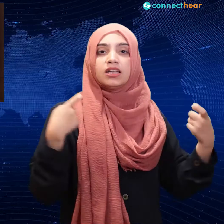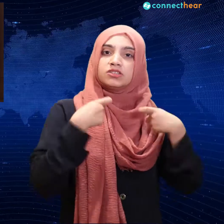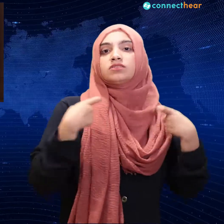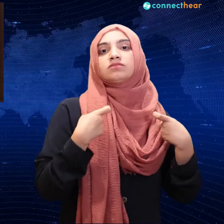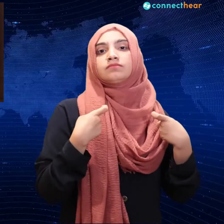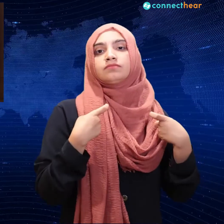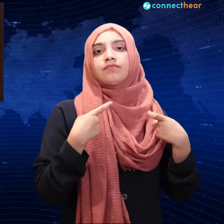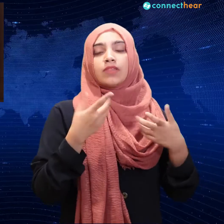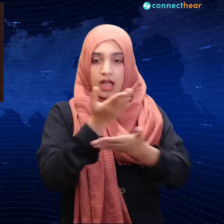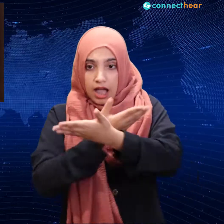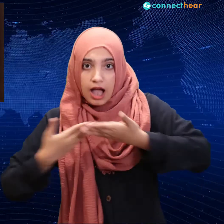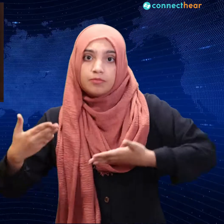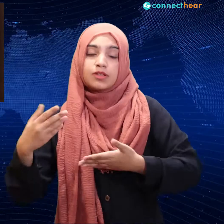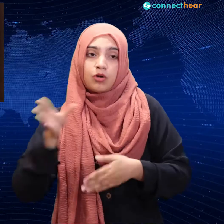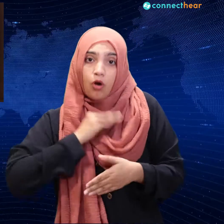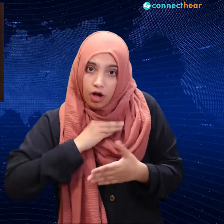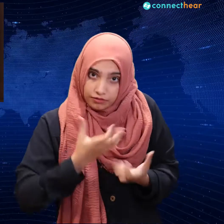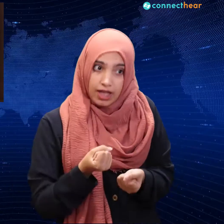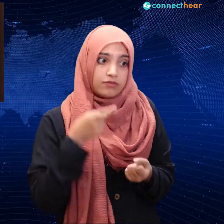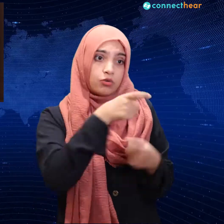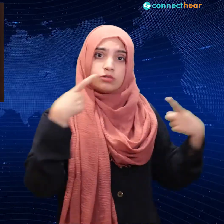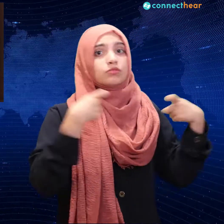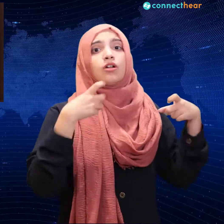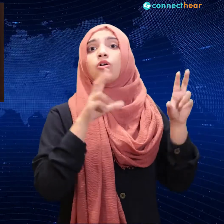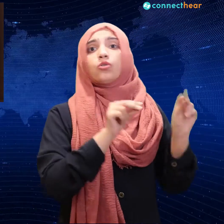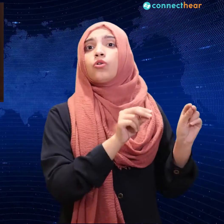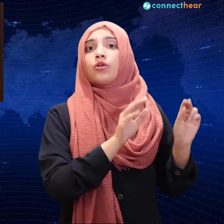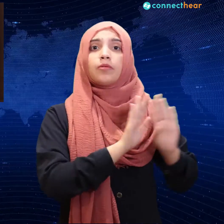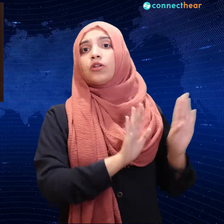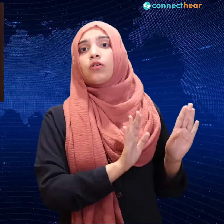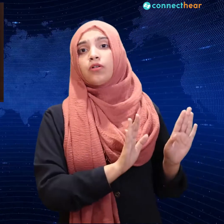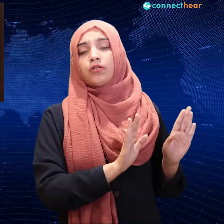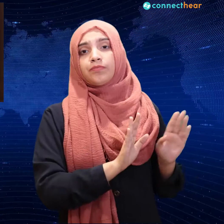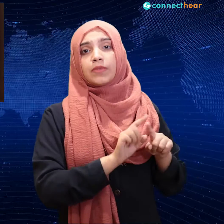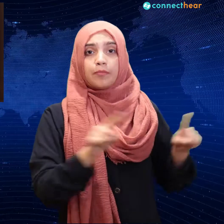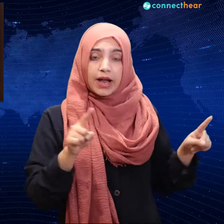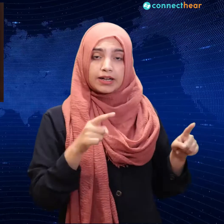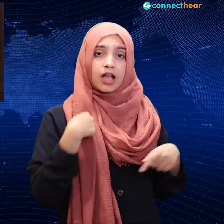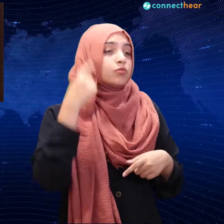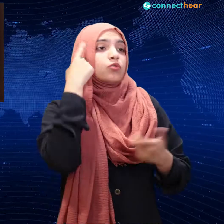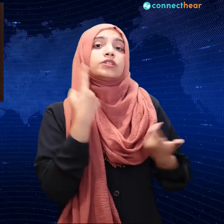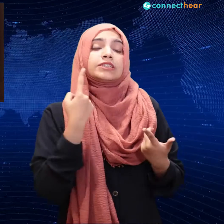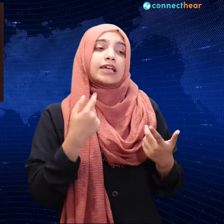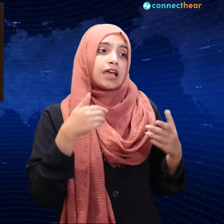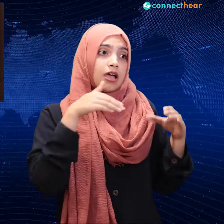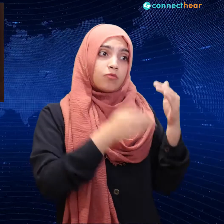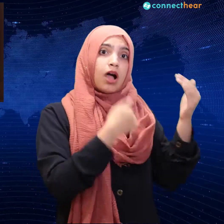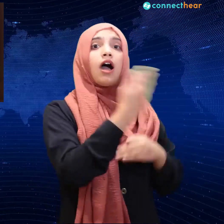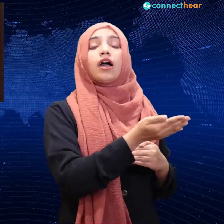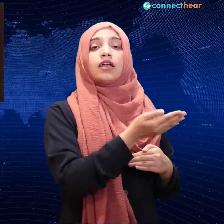we are the ones who would suffer the most. So therefore now, in that, bearing in mind what could have happened and what has